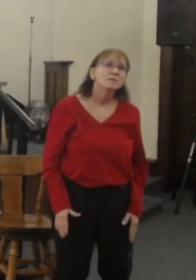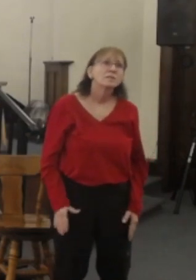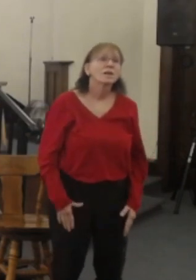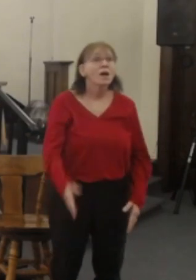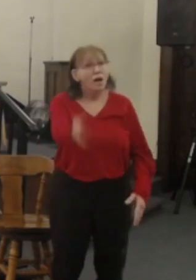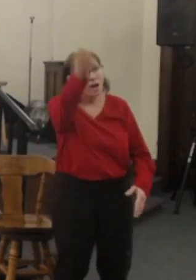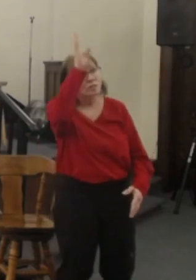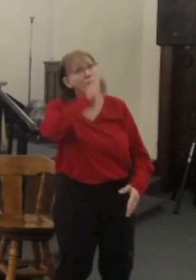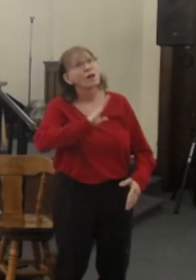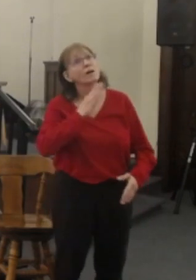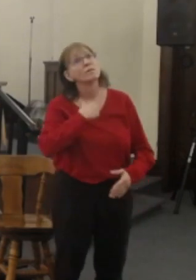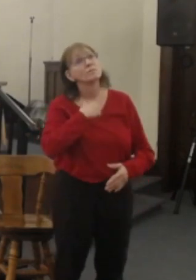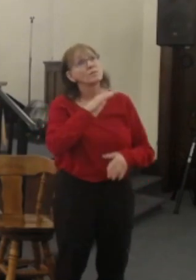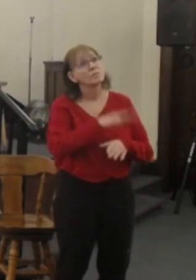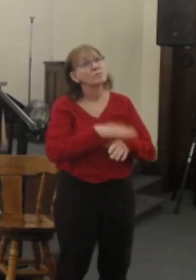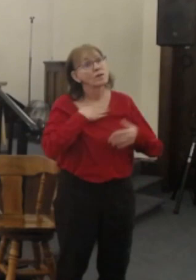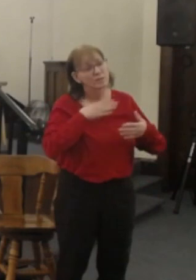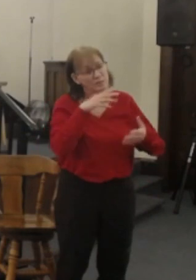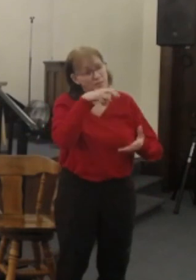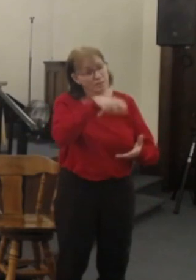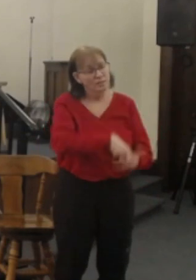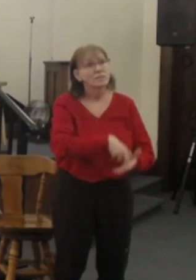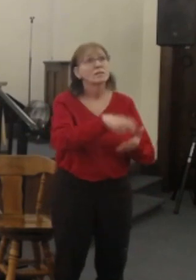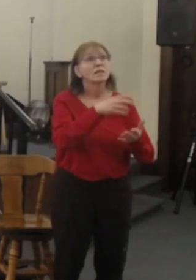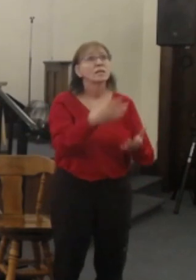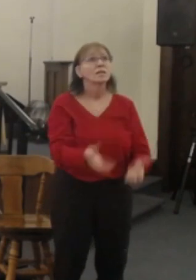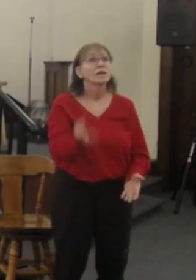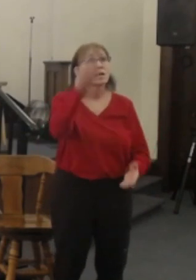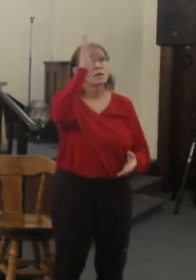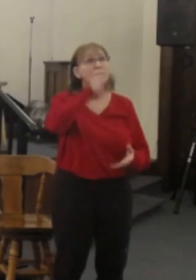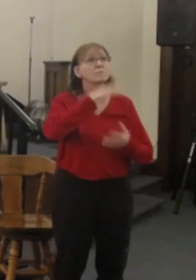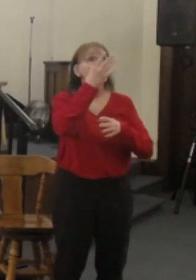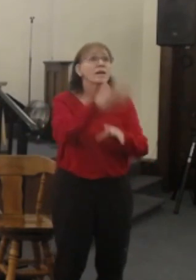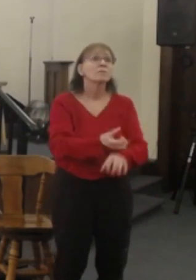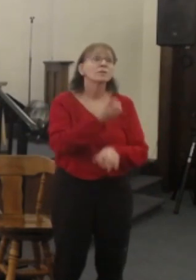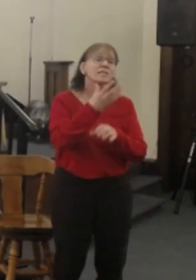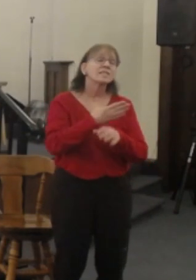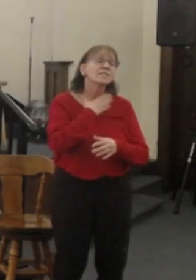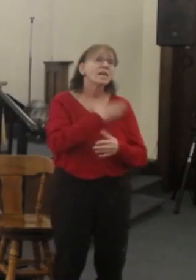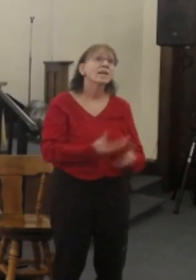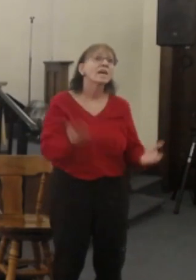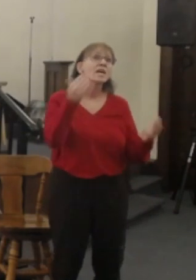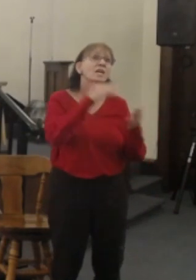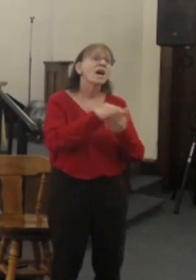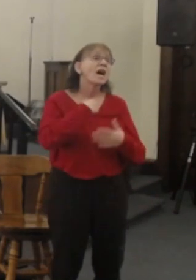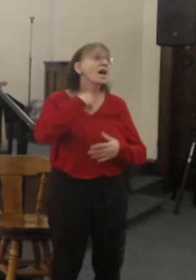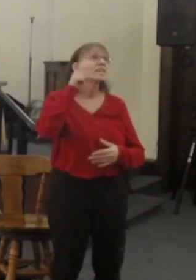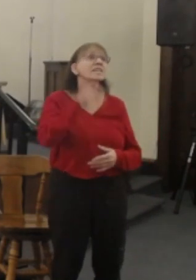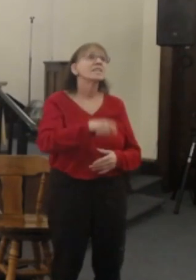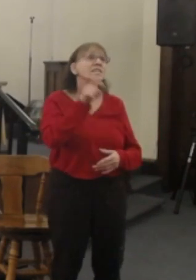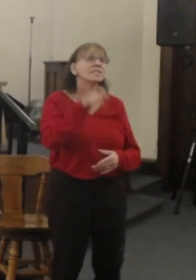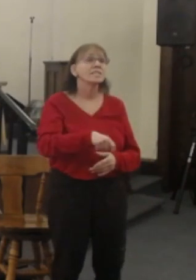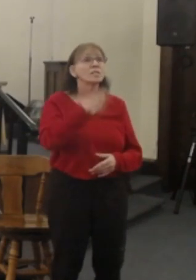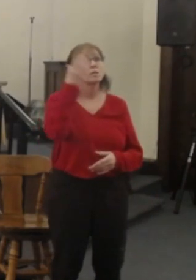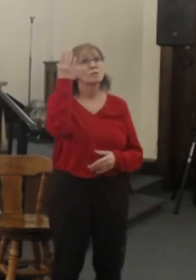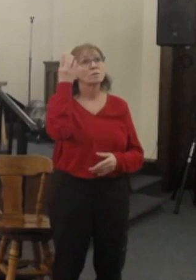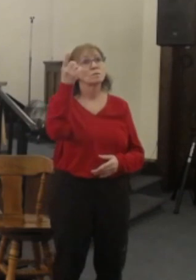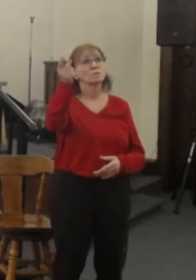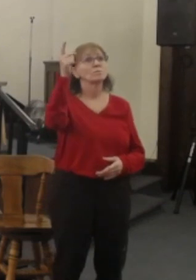God, I'm on my knees again. God, I'm begging, please, again. I need you.